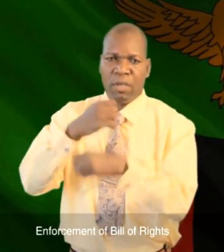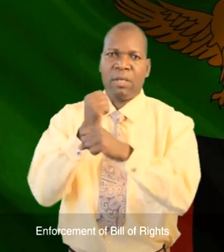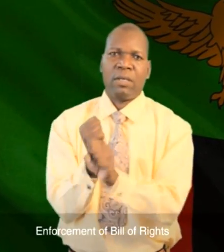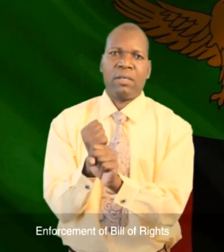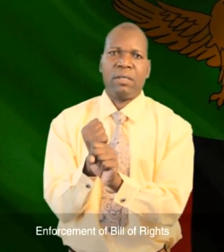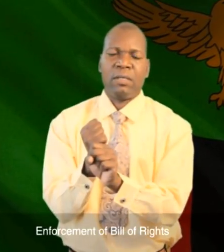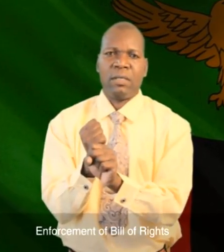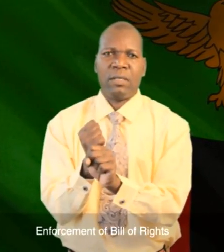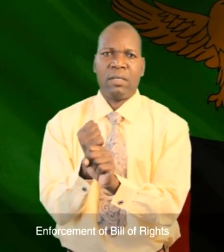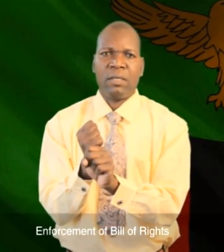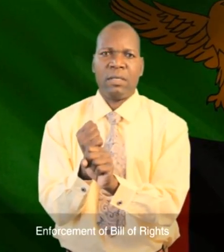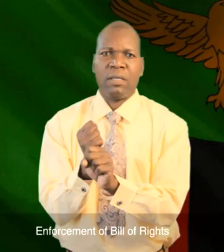Enforcement of Bill of Rights.